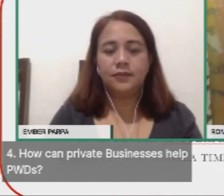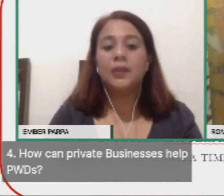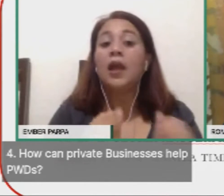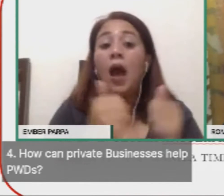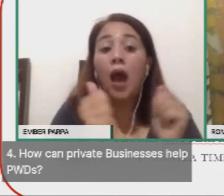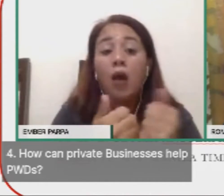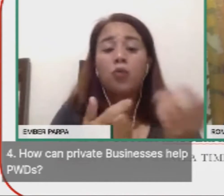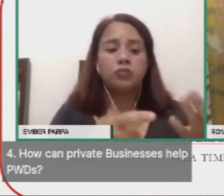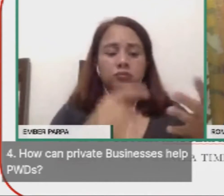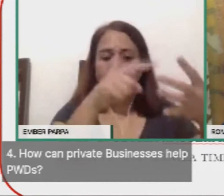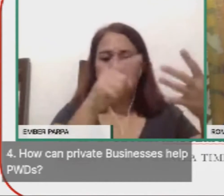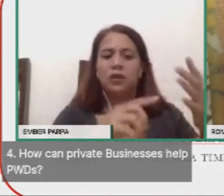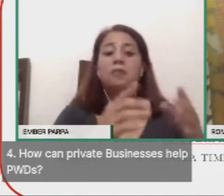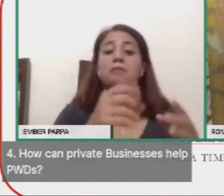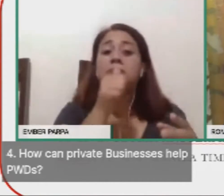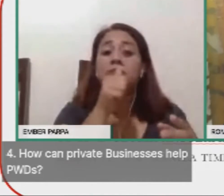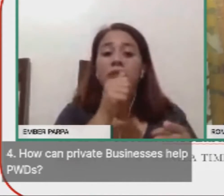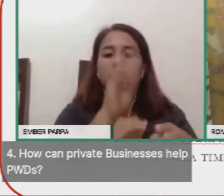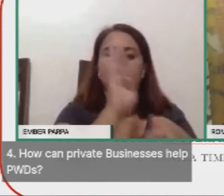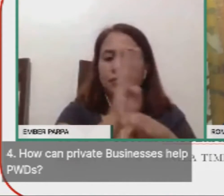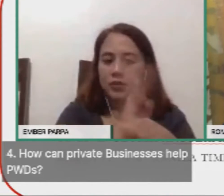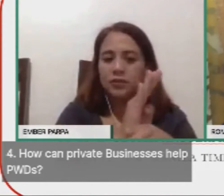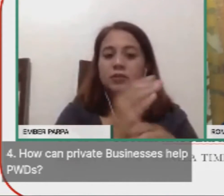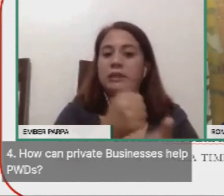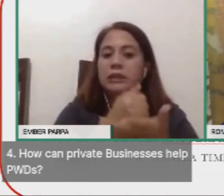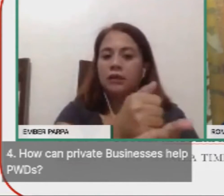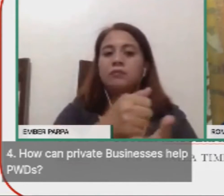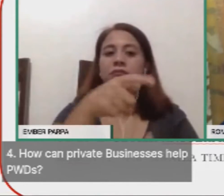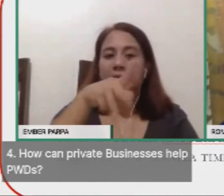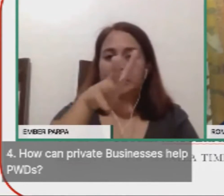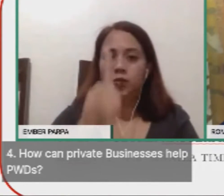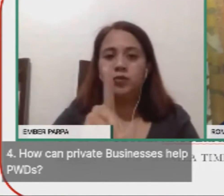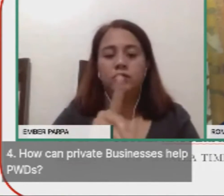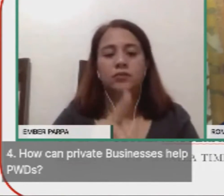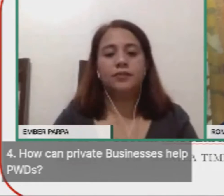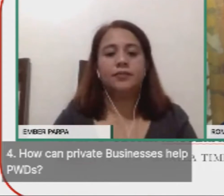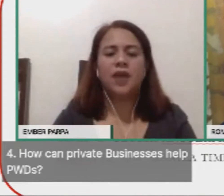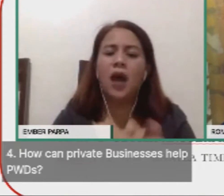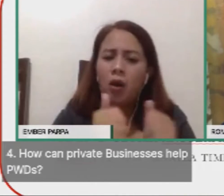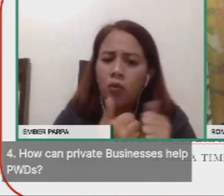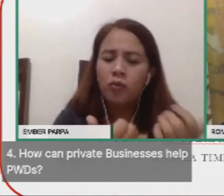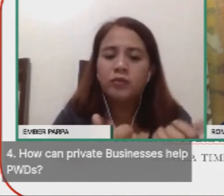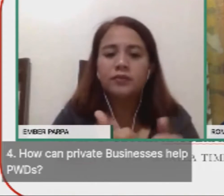private businesses help PWDs? So,